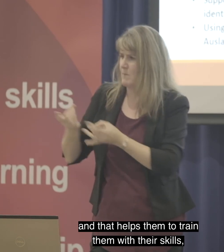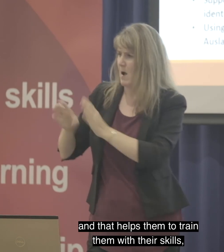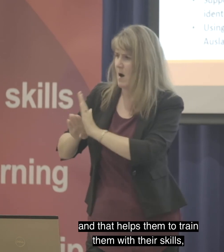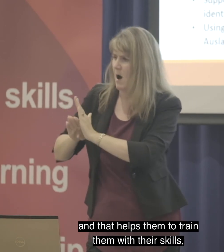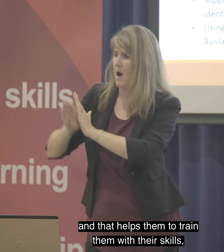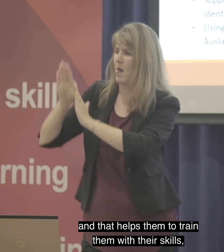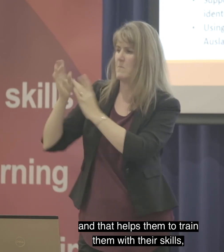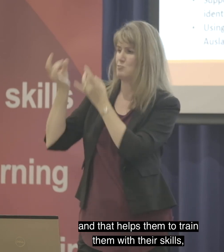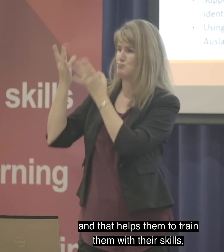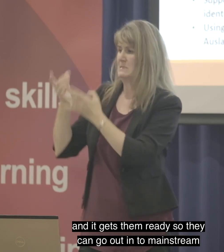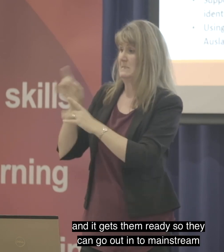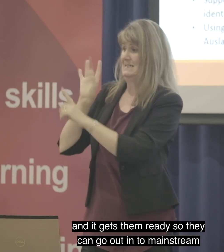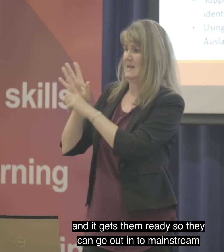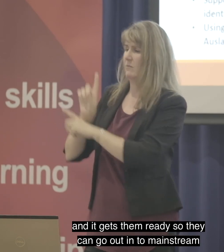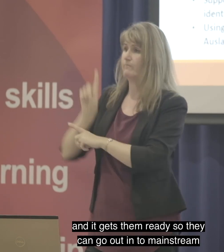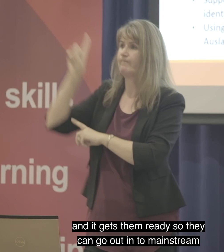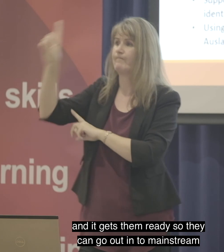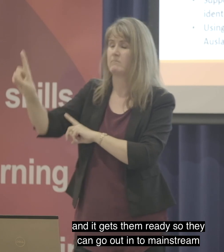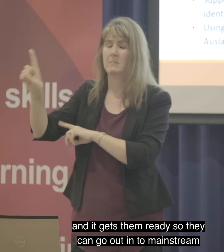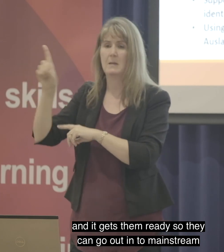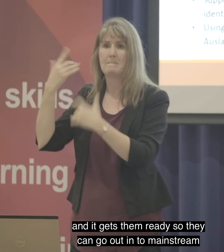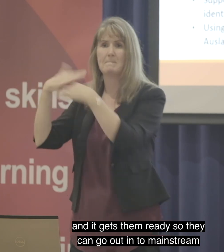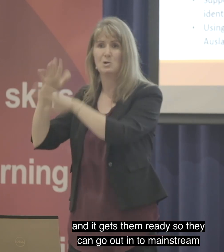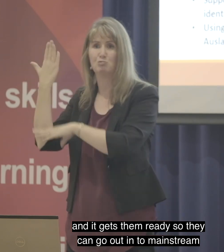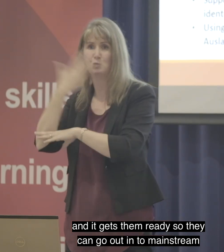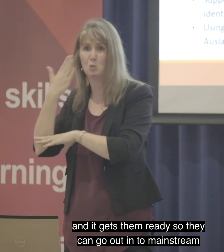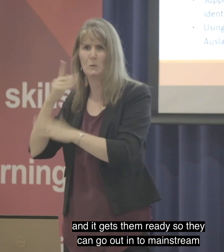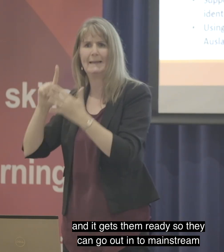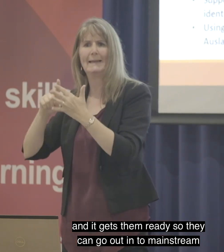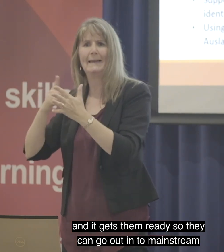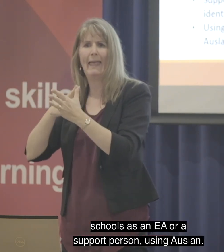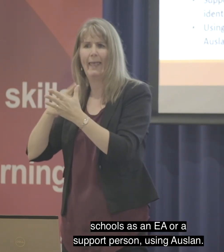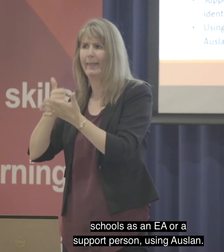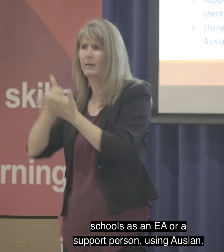their skills, and it gets them ready so they can go out into mainstream schools as an